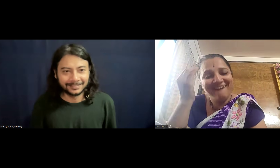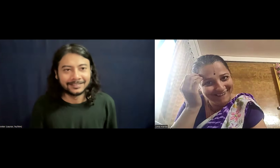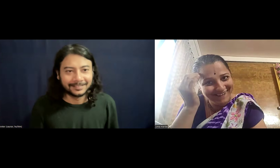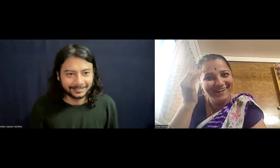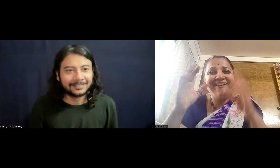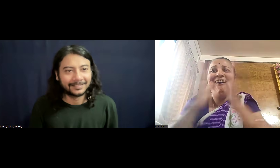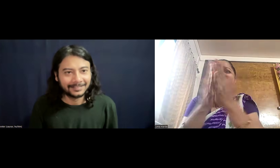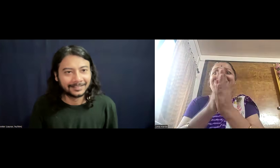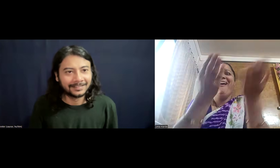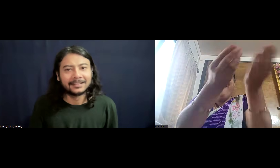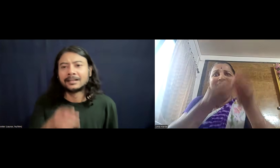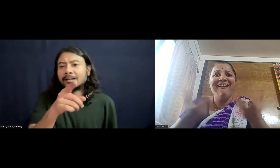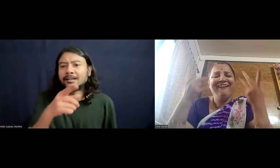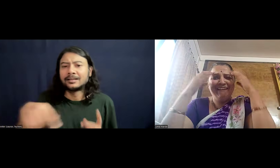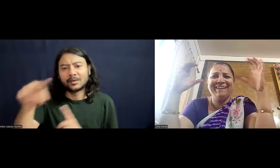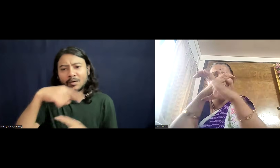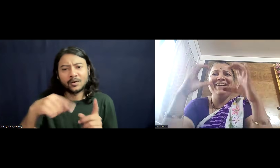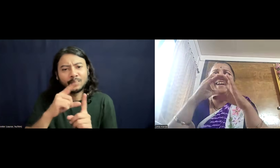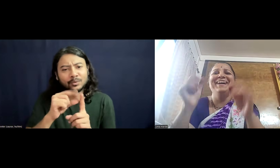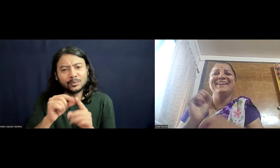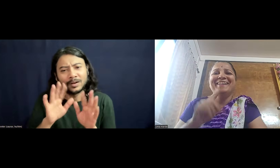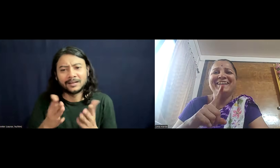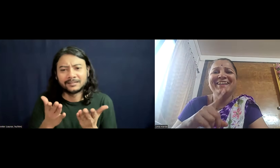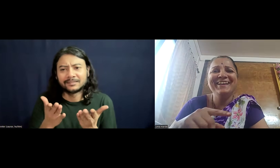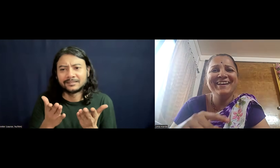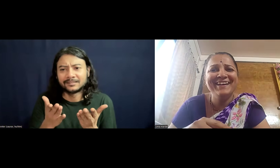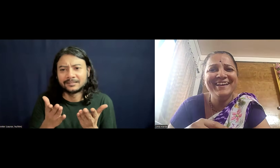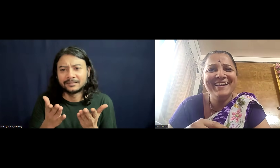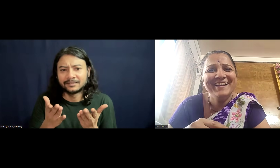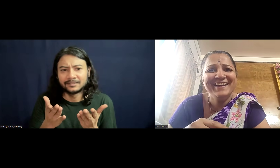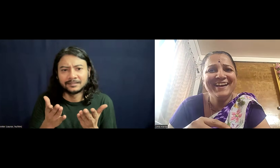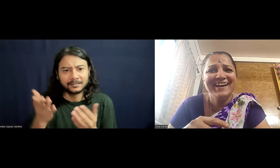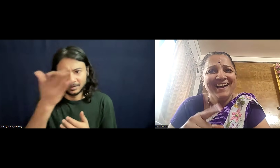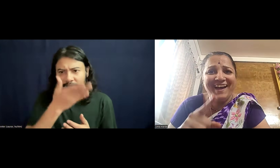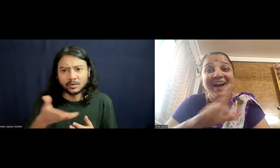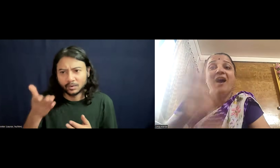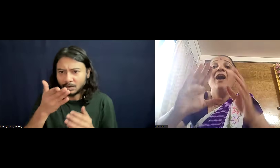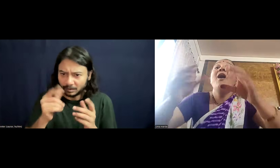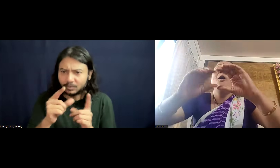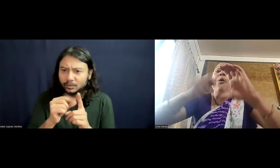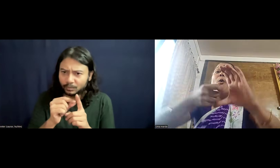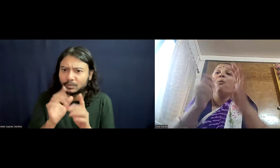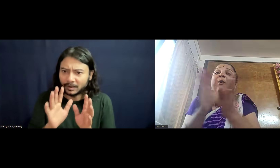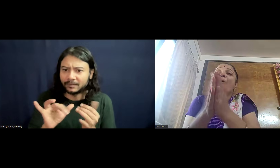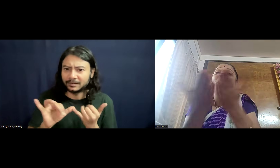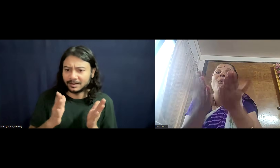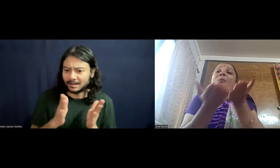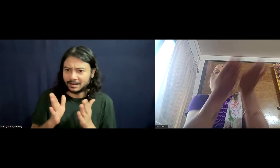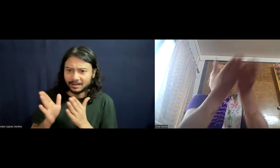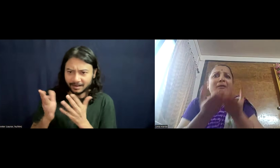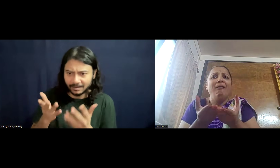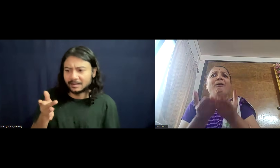But you people are already doing it. You're already practicing this. You are chanting. You are not doing any